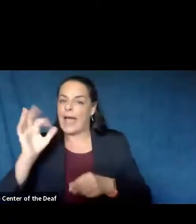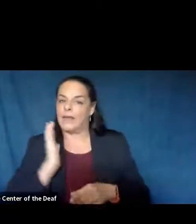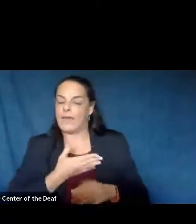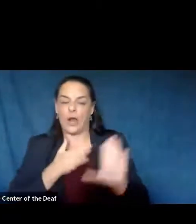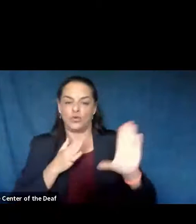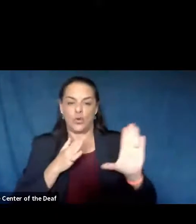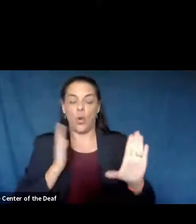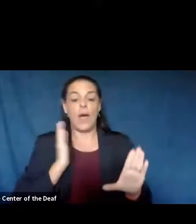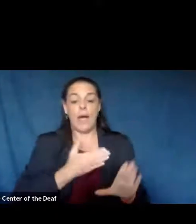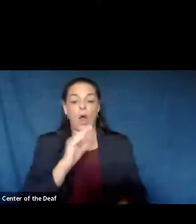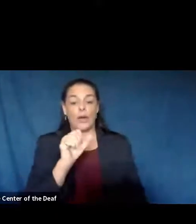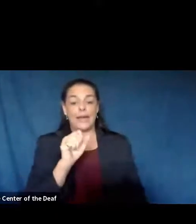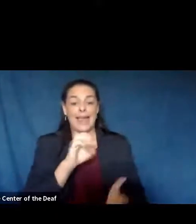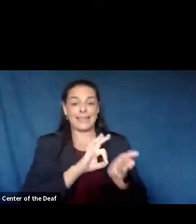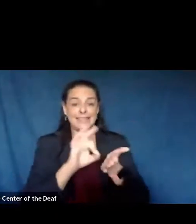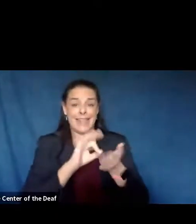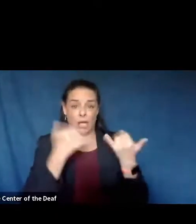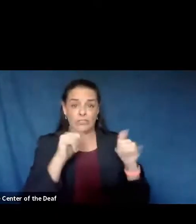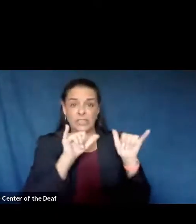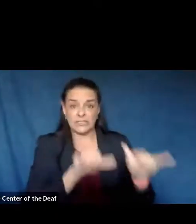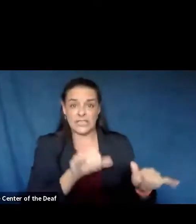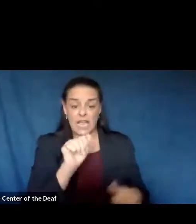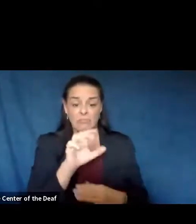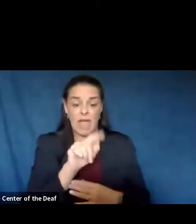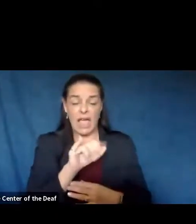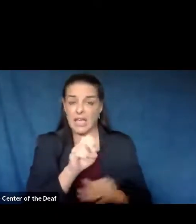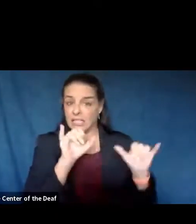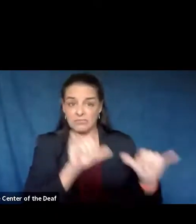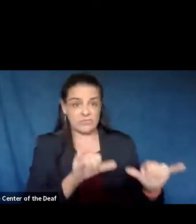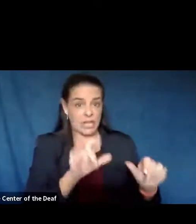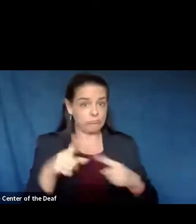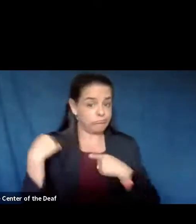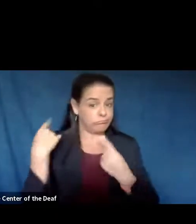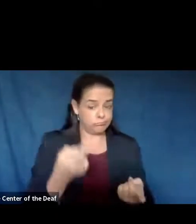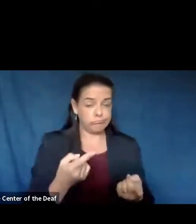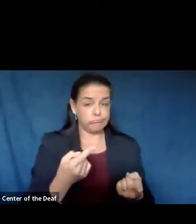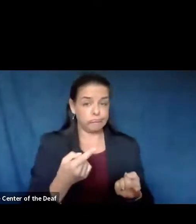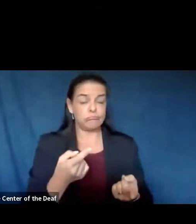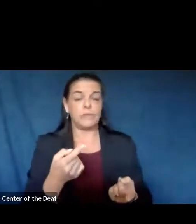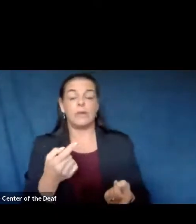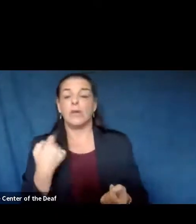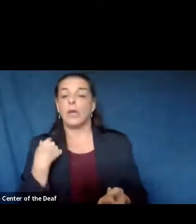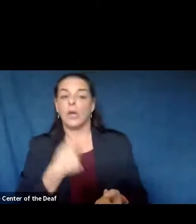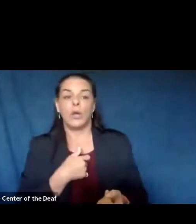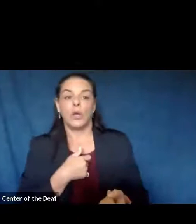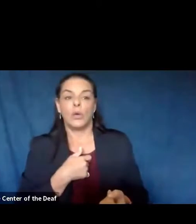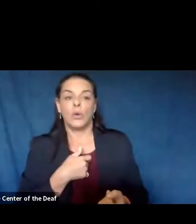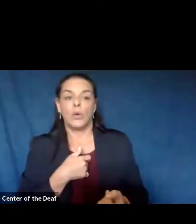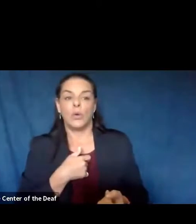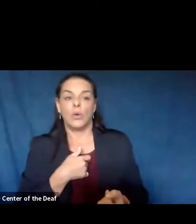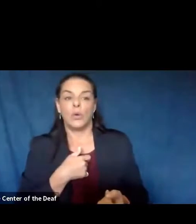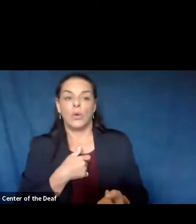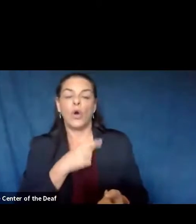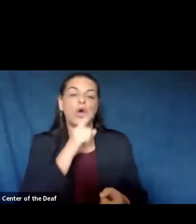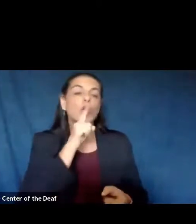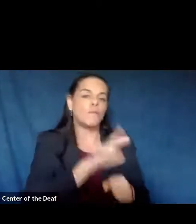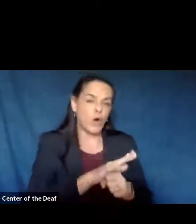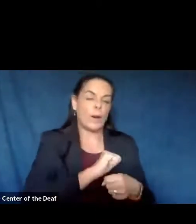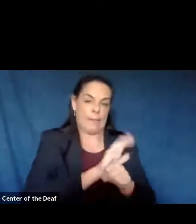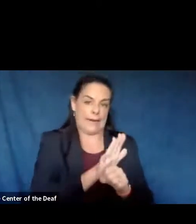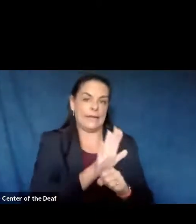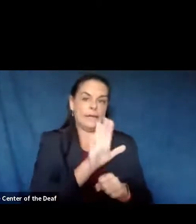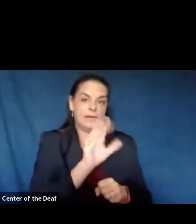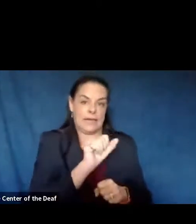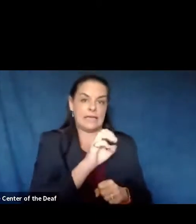our case count remains the same. Our active cases from what we've been reporting remain the same. We had not, our confirmed cases, we had